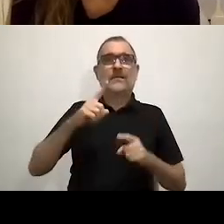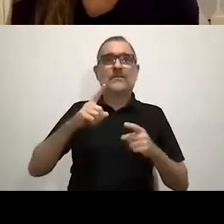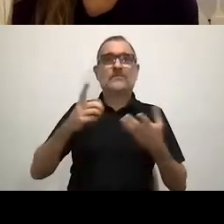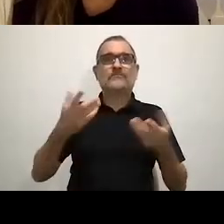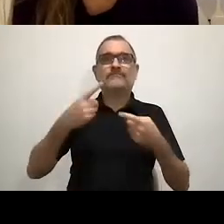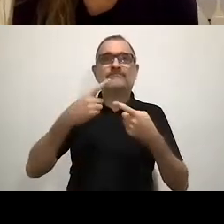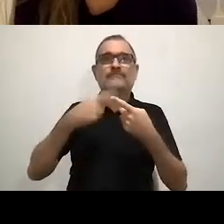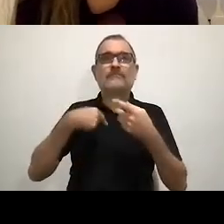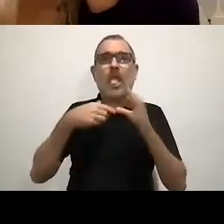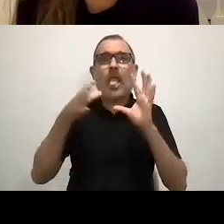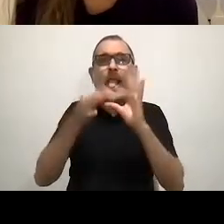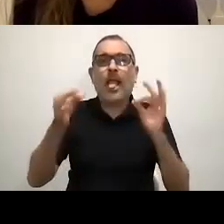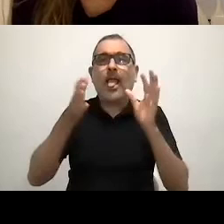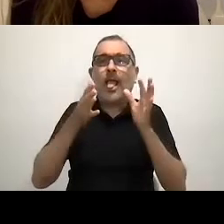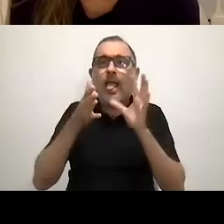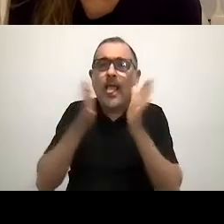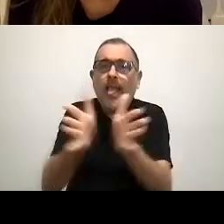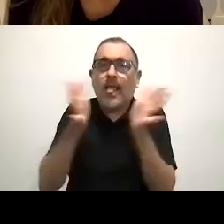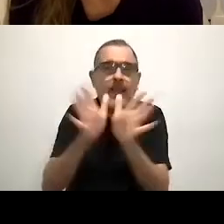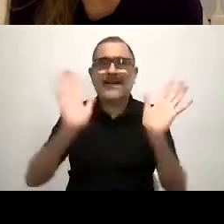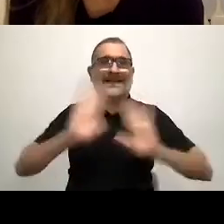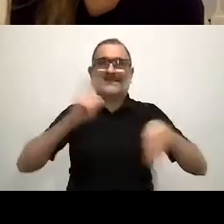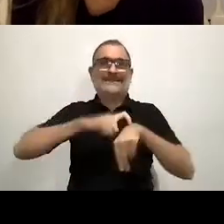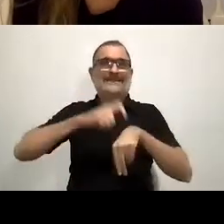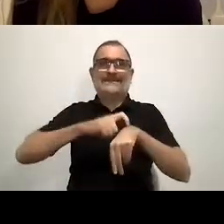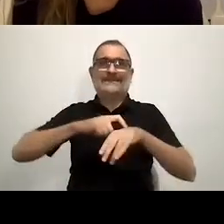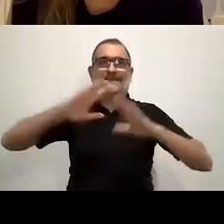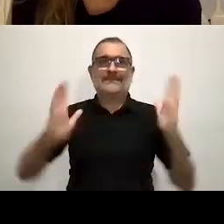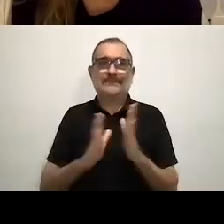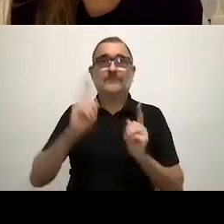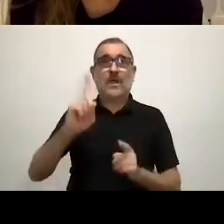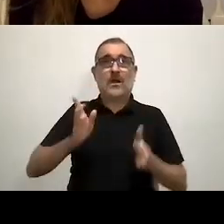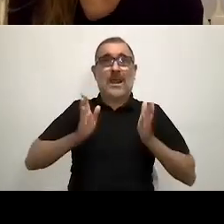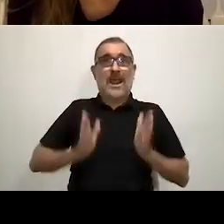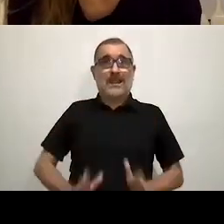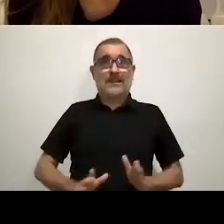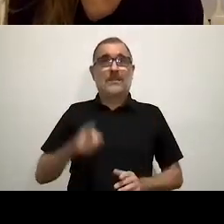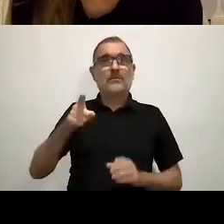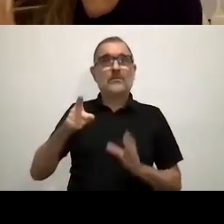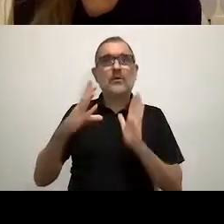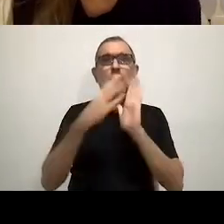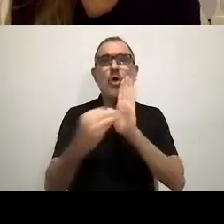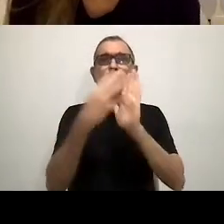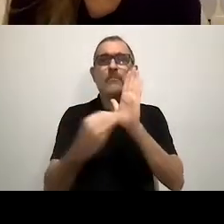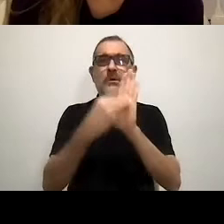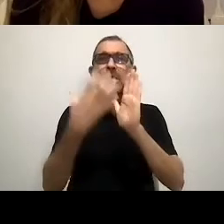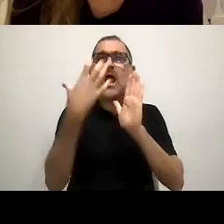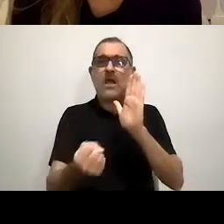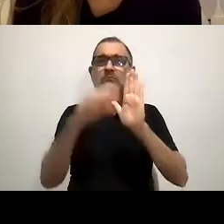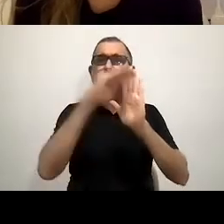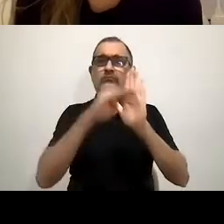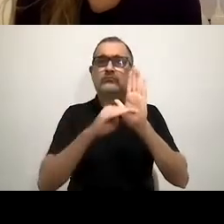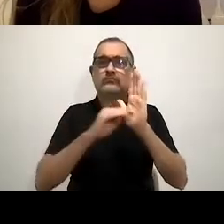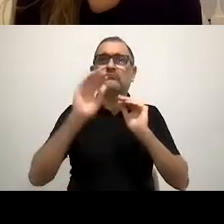of Conduct, which is something everyone should know and be familiar with, please feel free to email me, and I'll type my email later